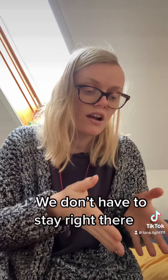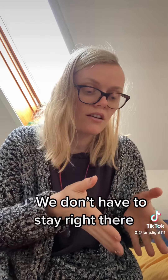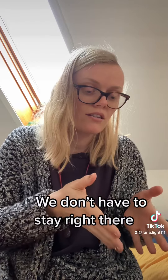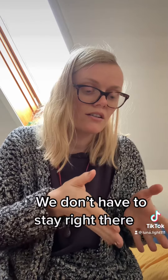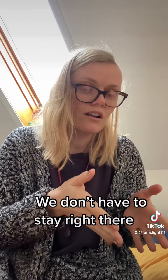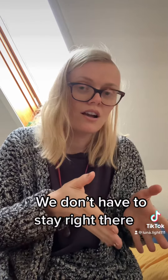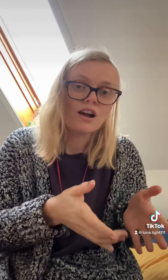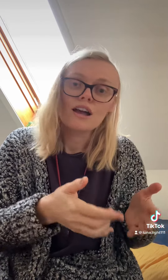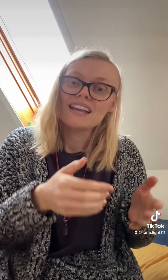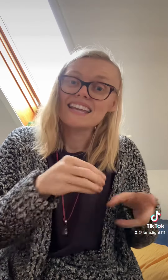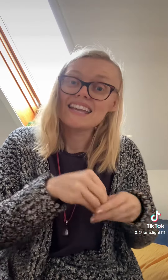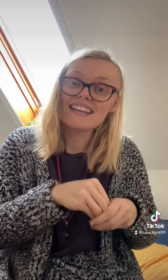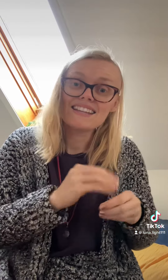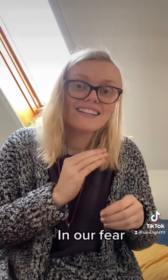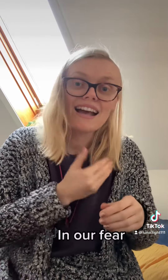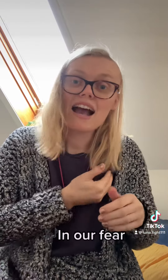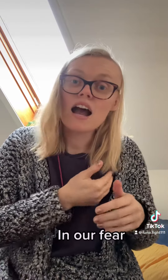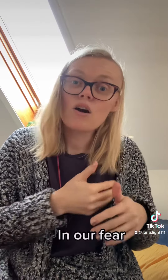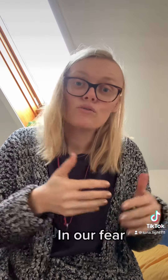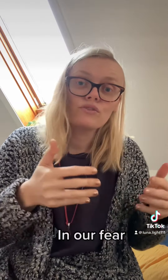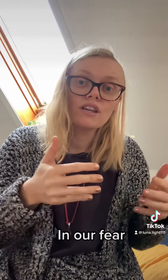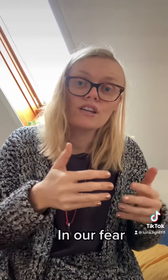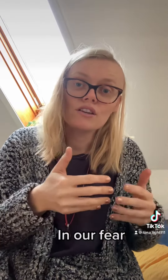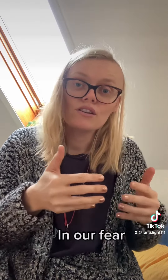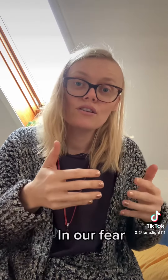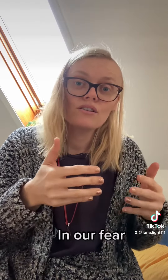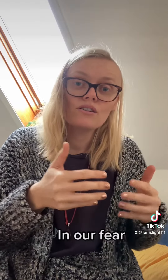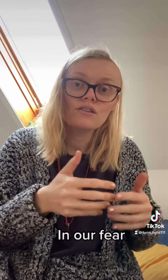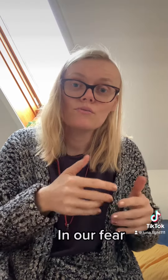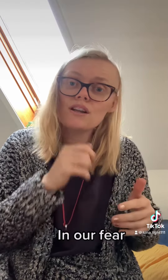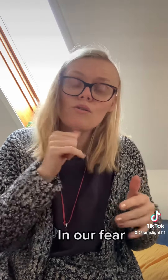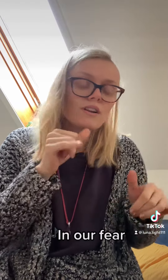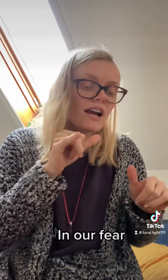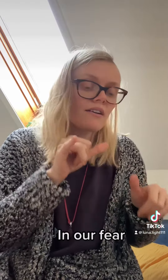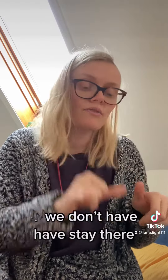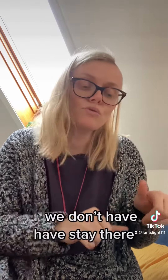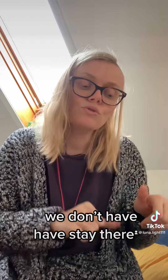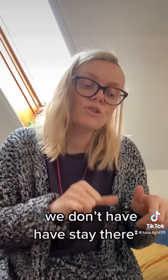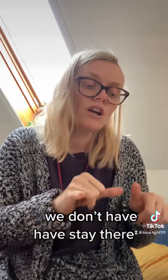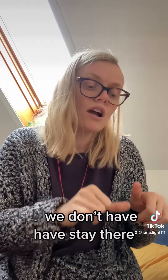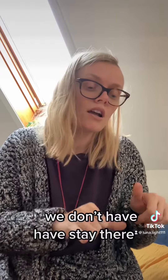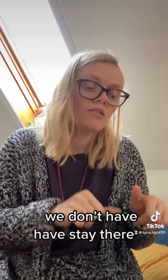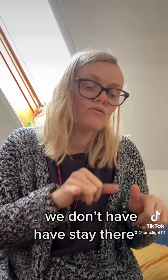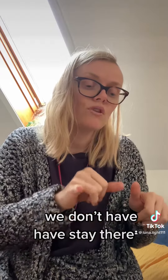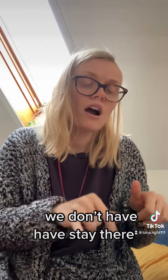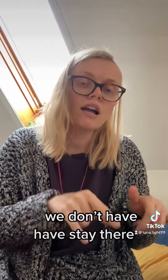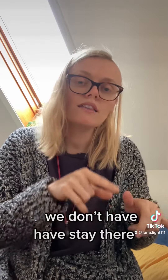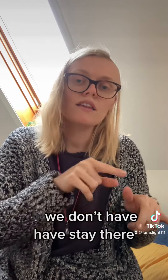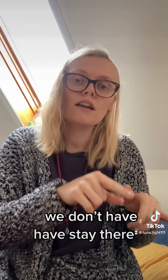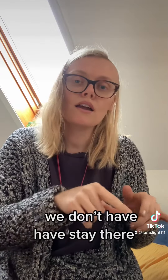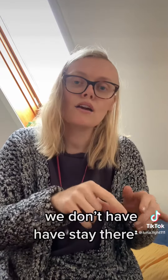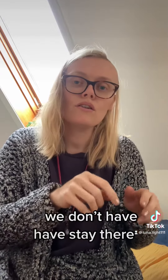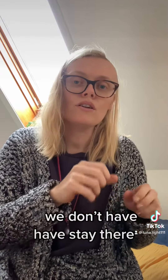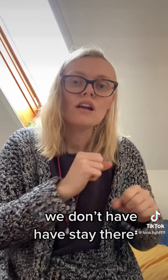there in our fear, we don't have to stay right there in